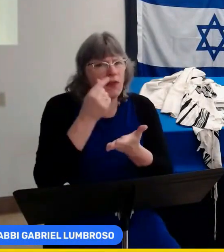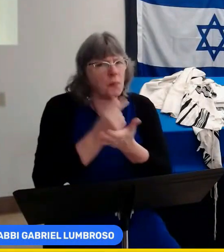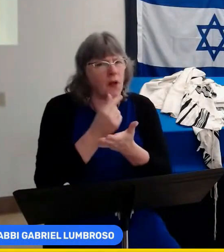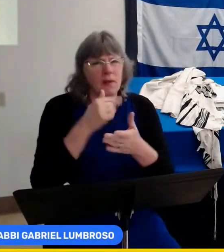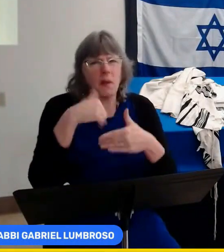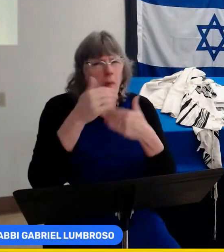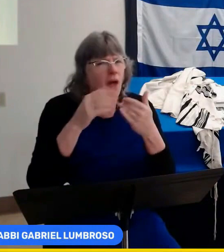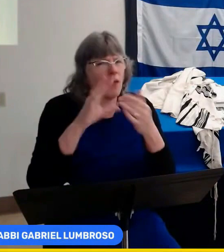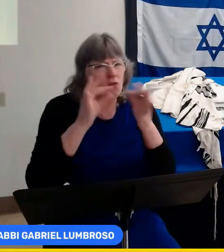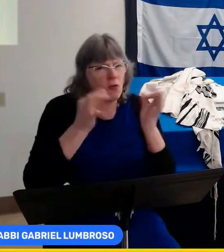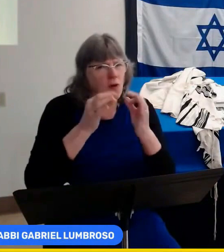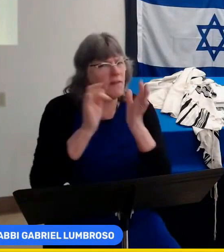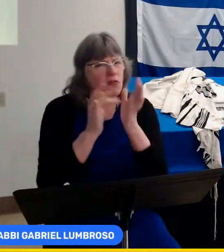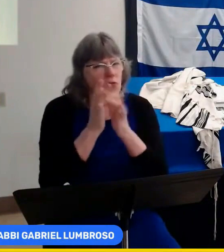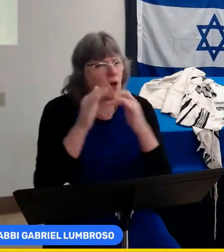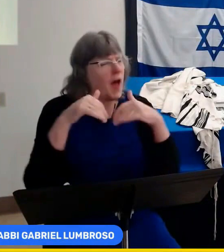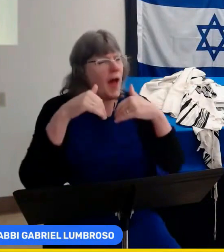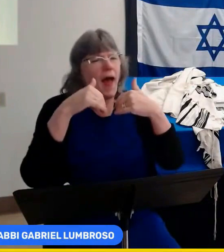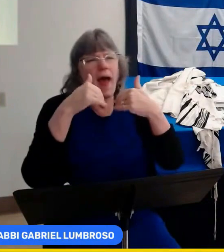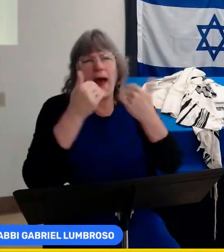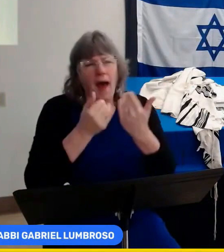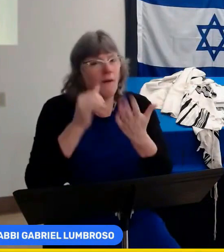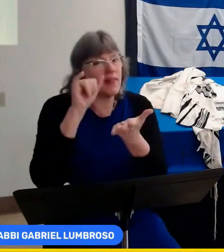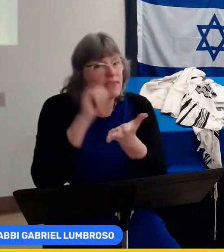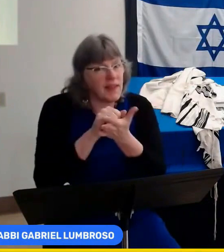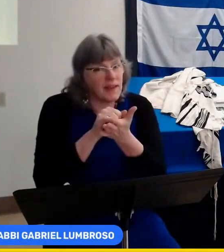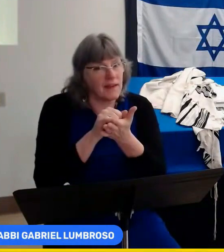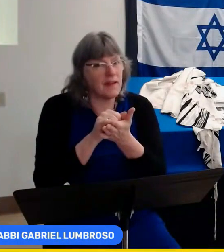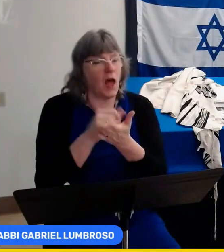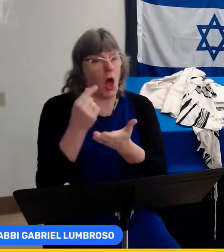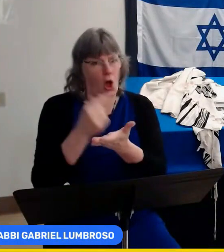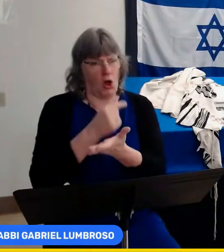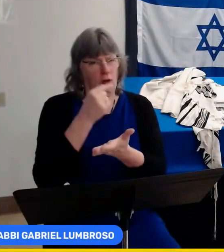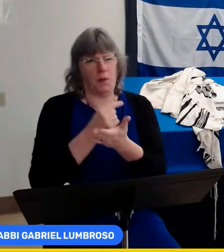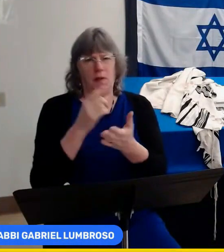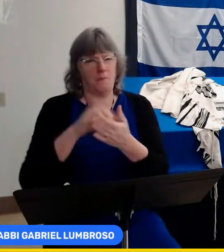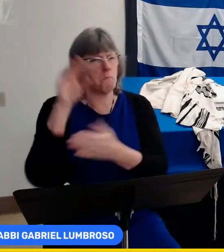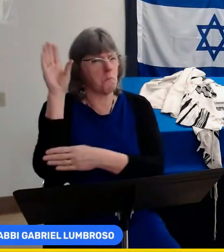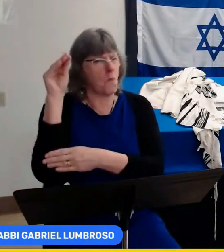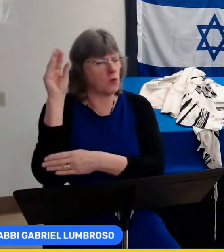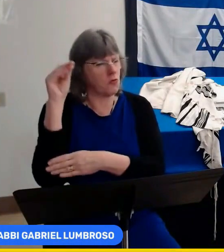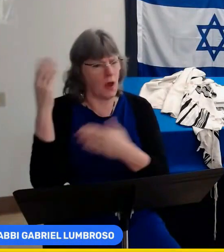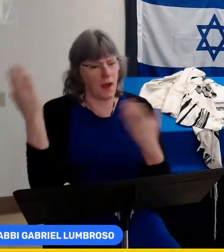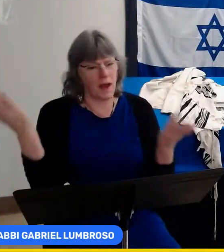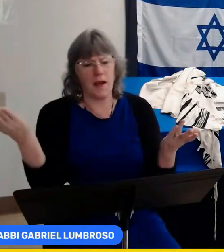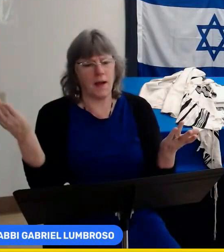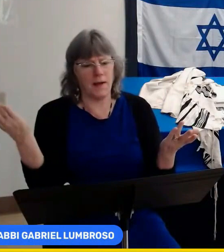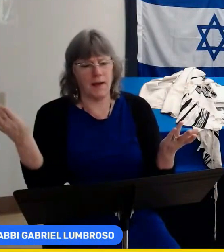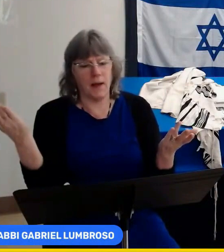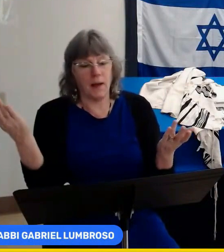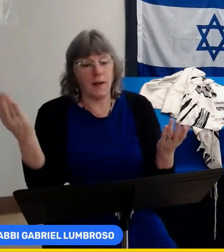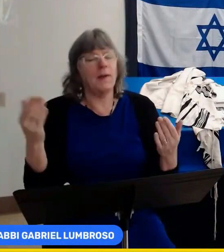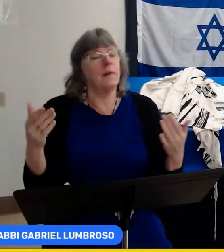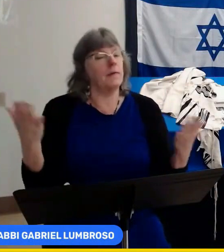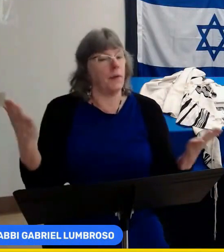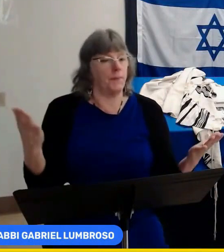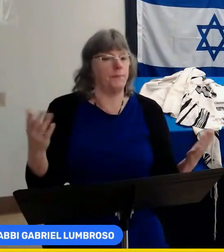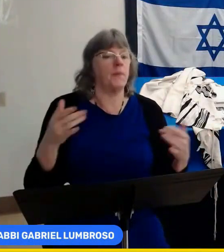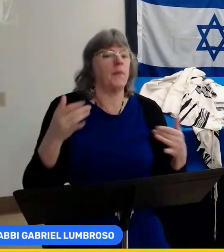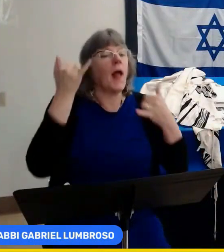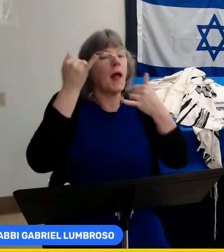them, the sin of idolatry. We saw how